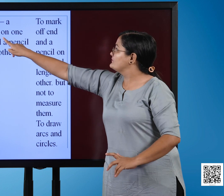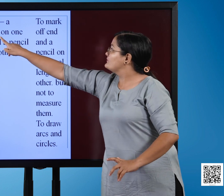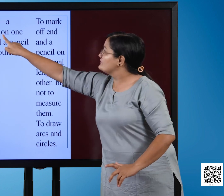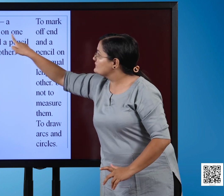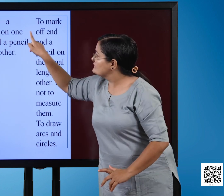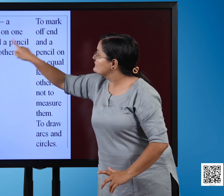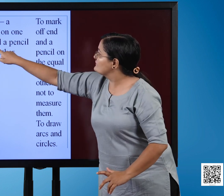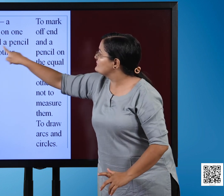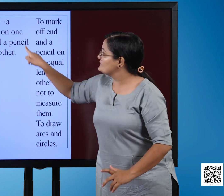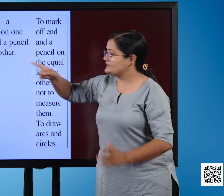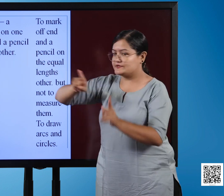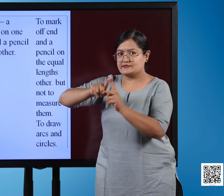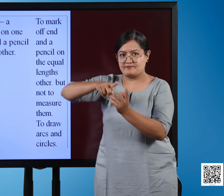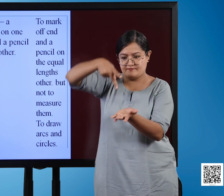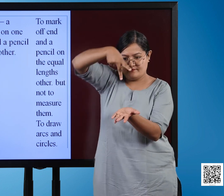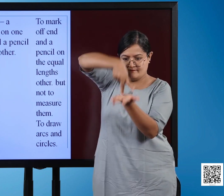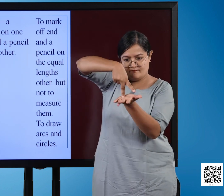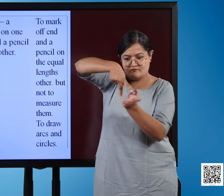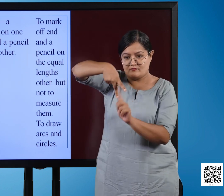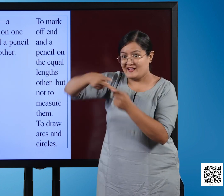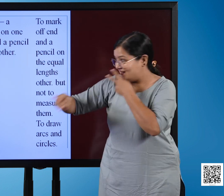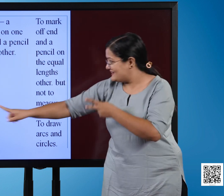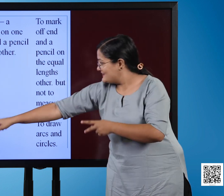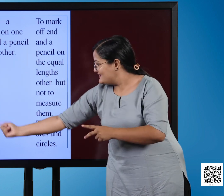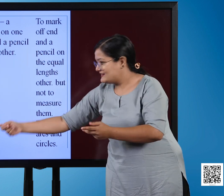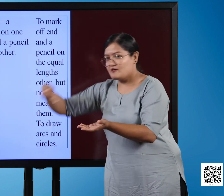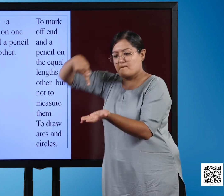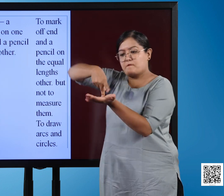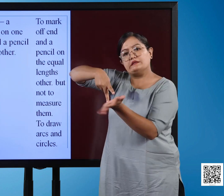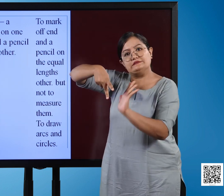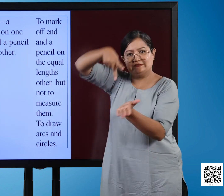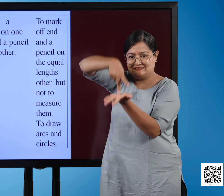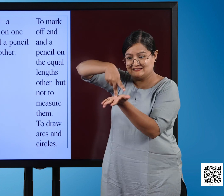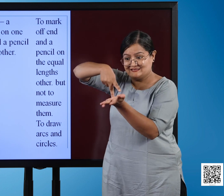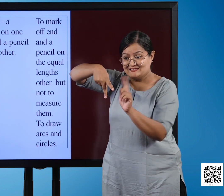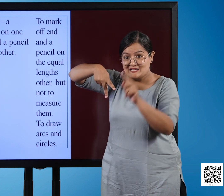A pear, a pointer on one end and a pencil on the other.